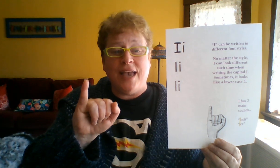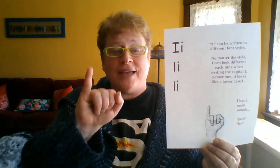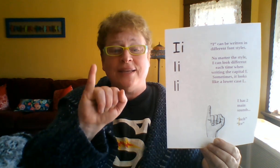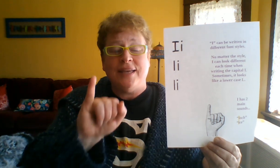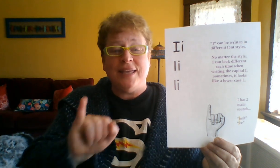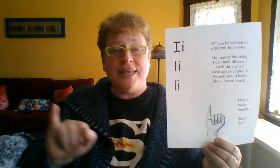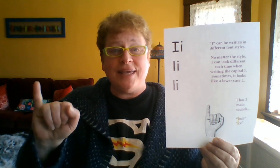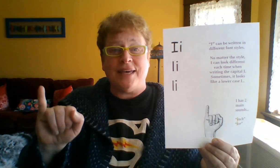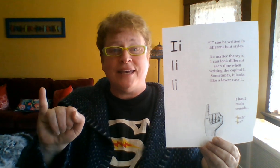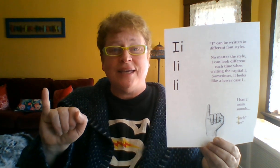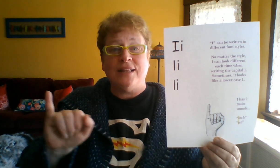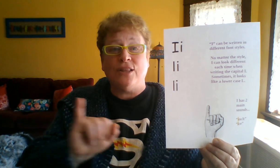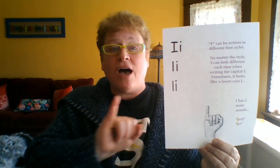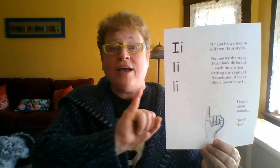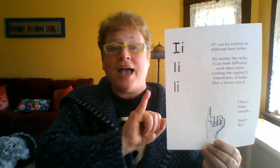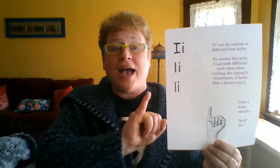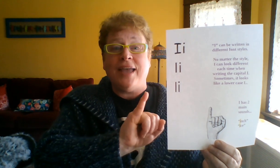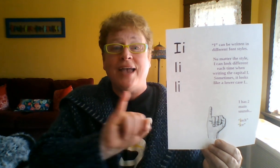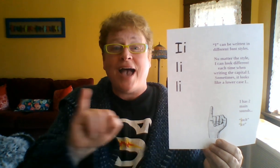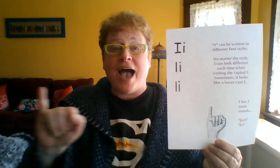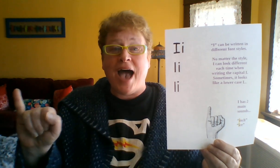again, long I.